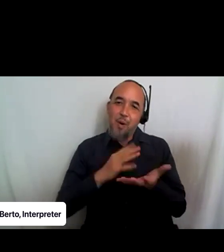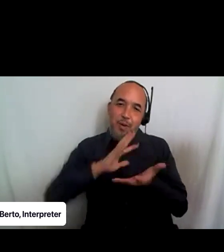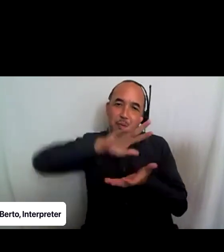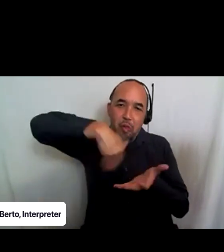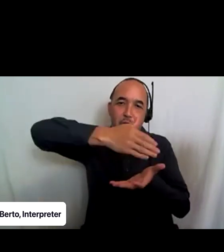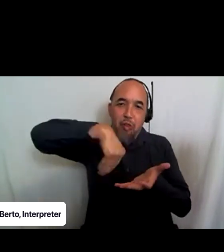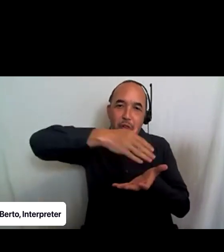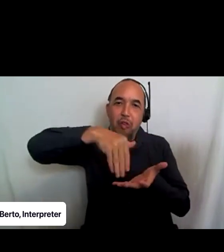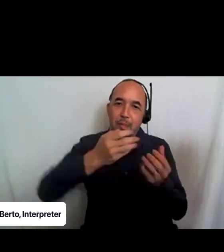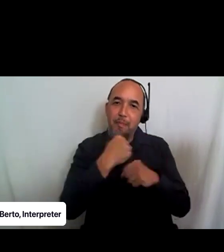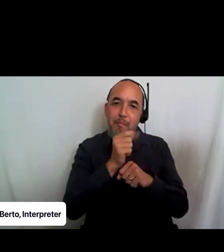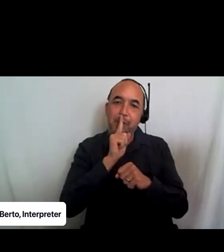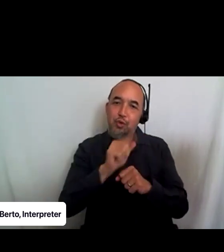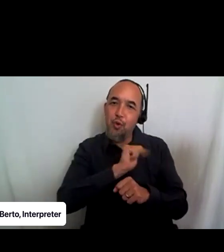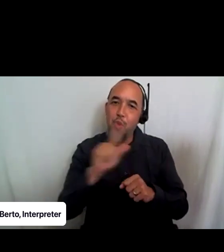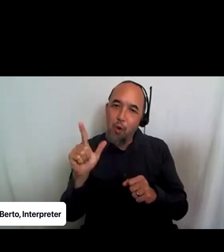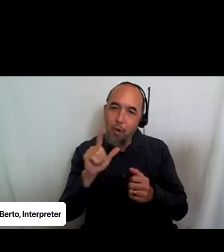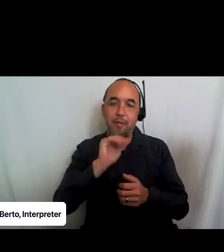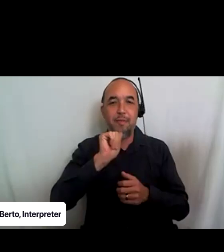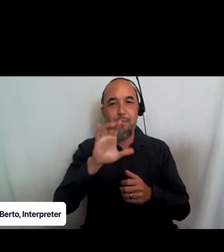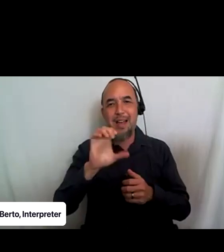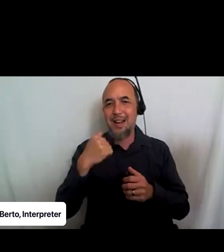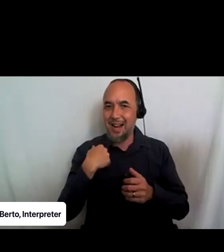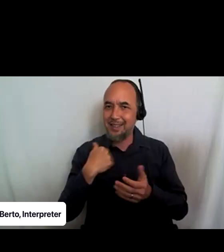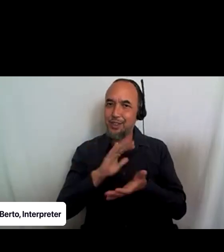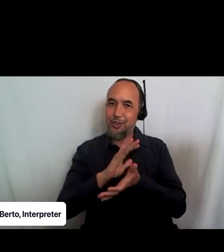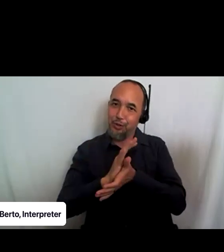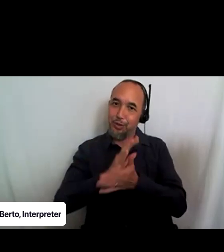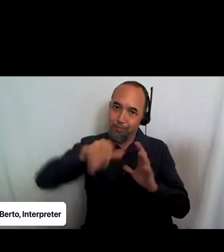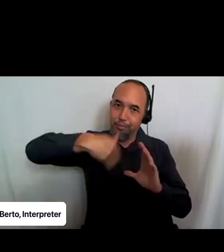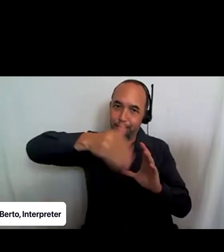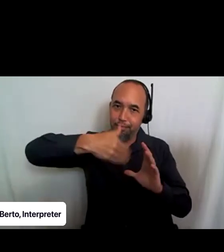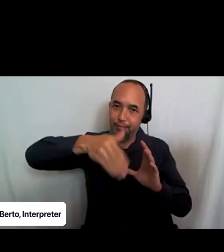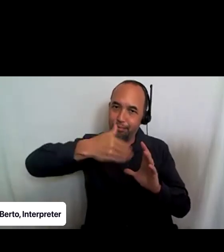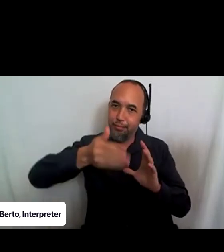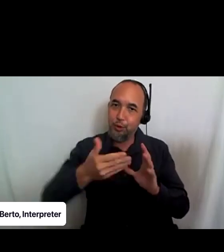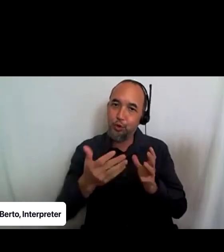So, um, gently add in your macaroni,